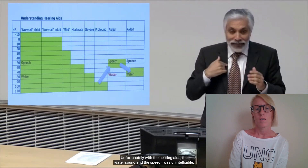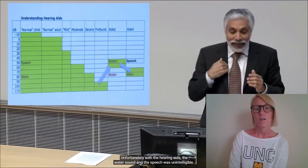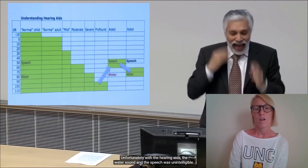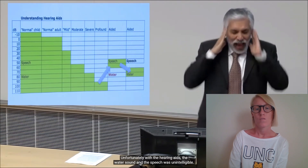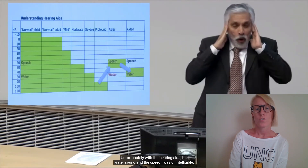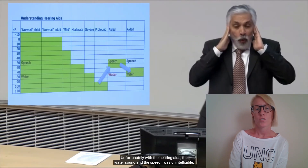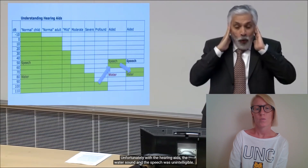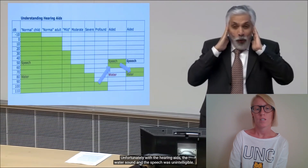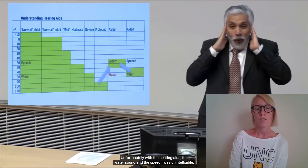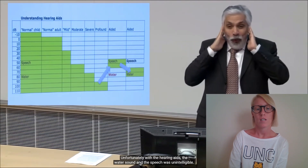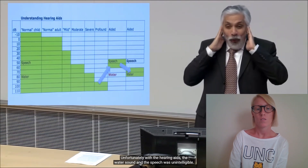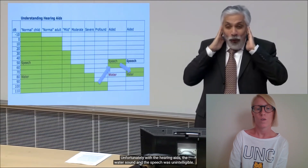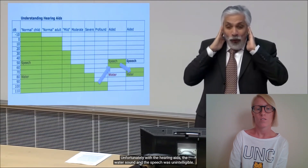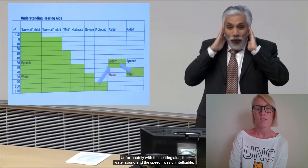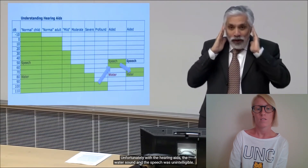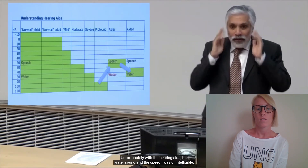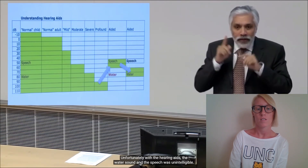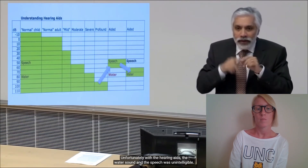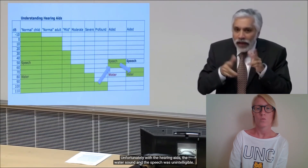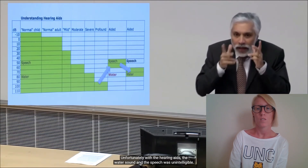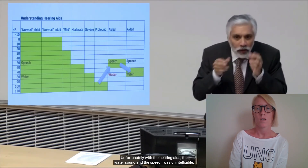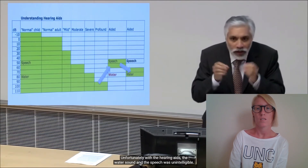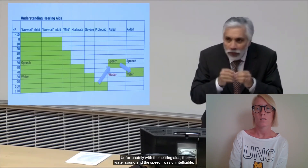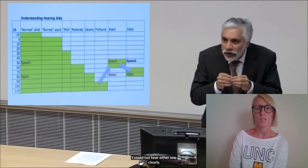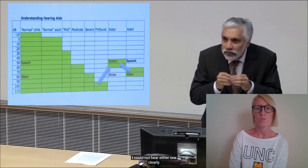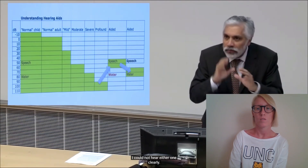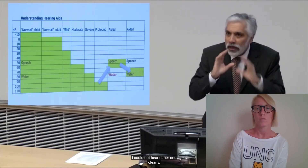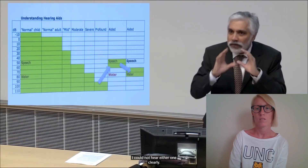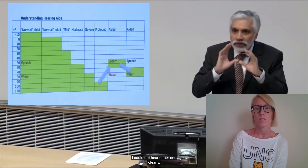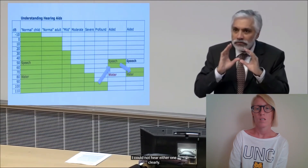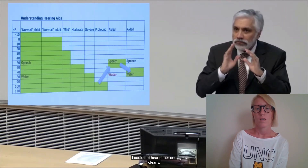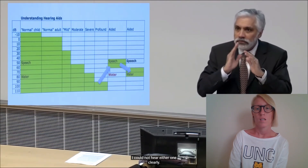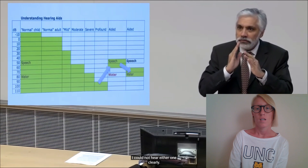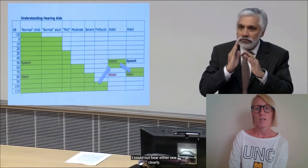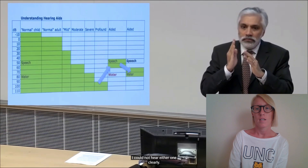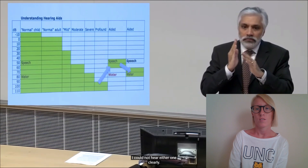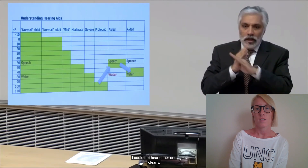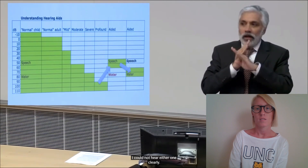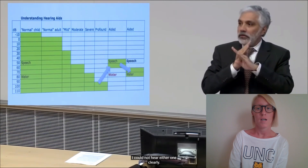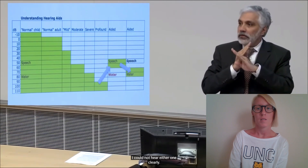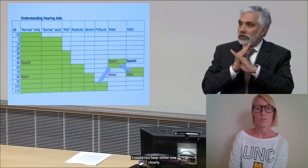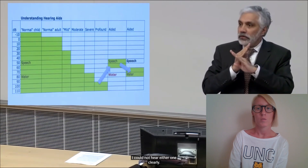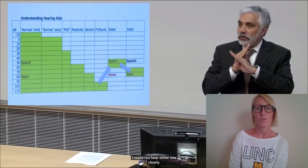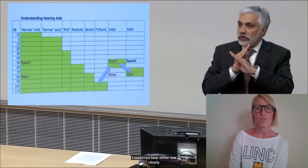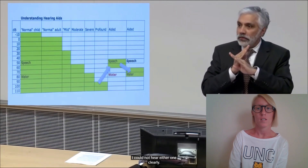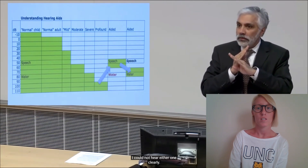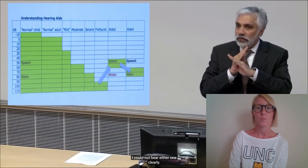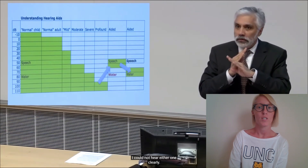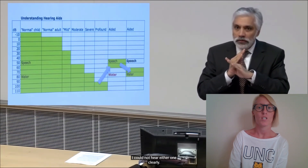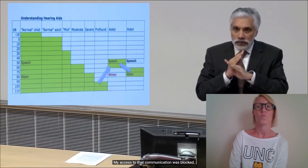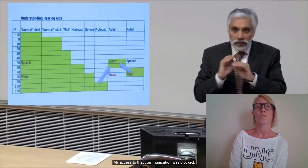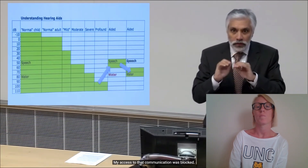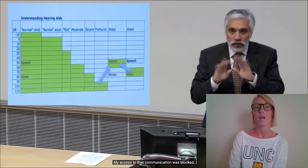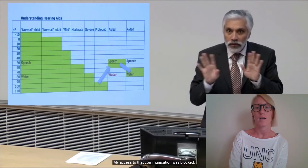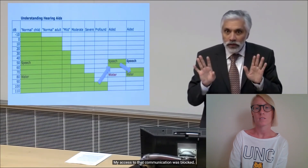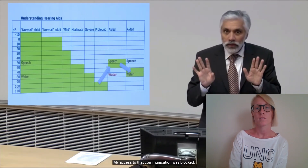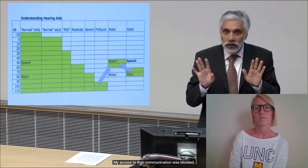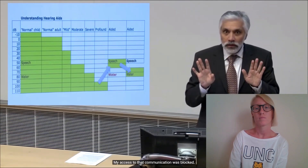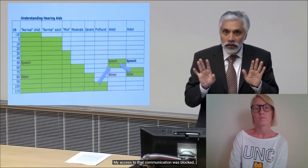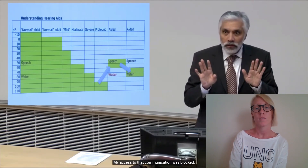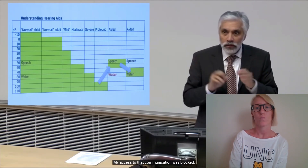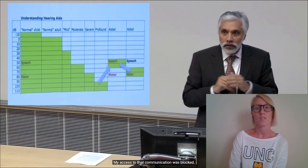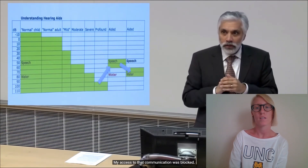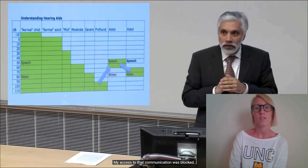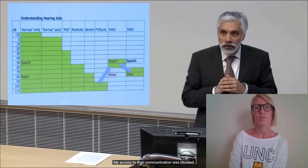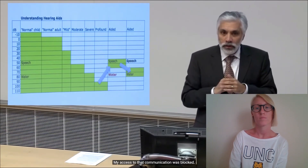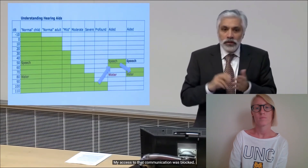The water's Unfortunately, sound and hearing the aids, speech water sound was and speech unintelligible. I could not hear either And one not clearly. able to communicate. The communication My was access blocked. to that